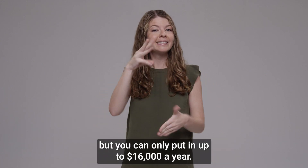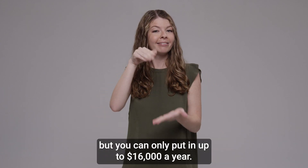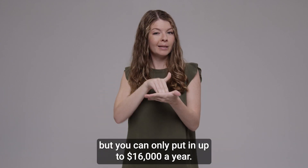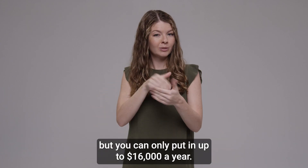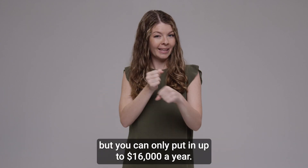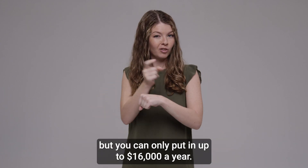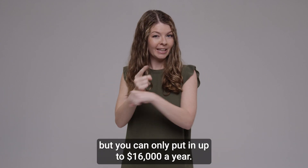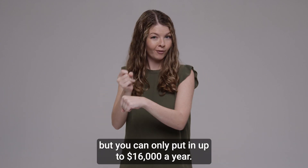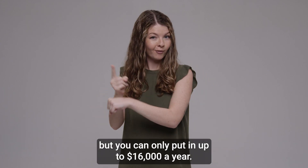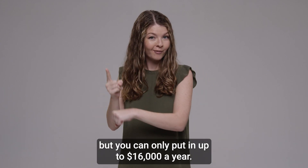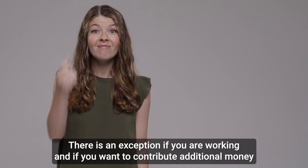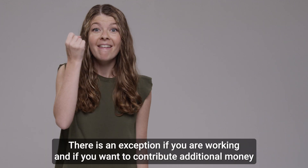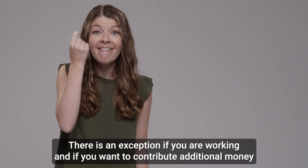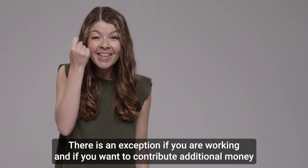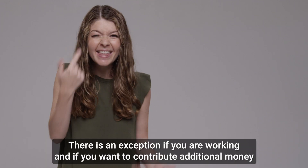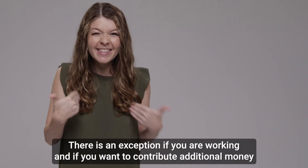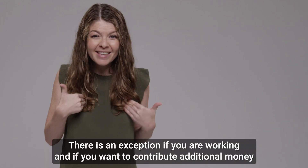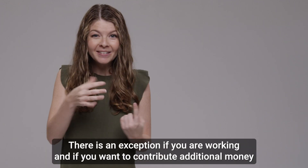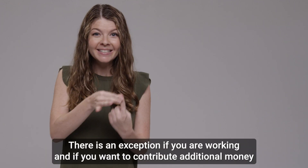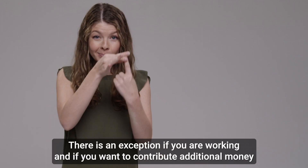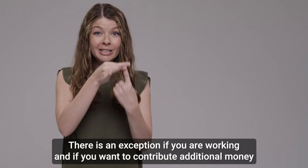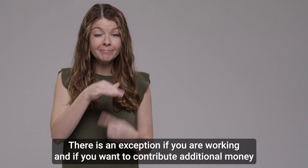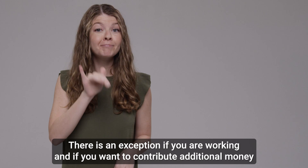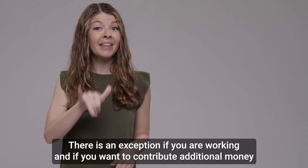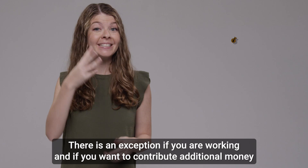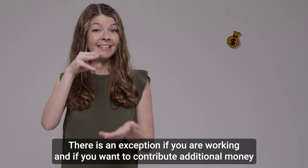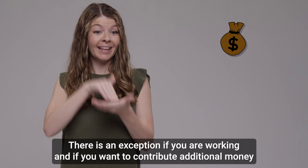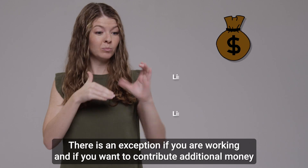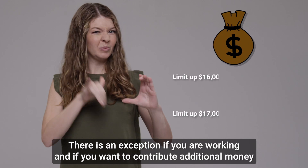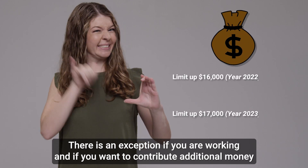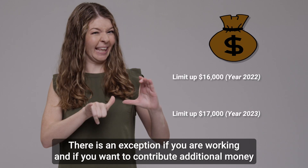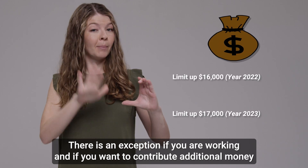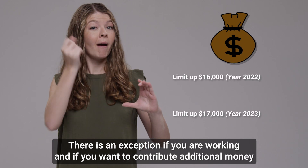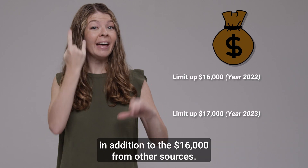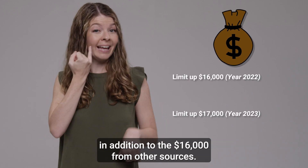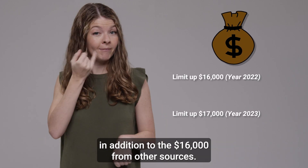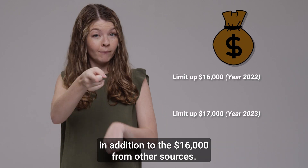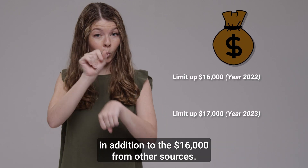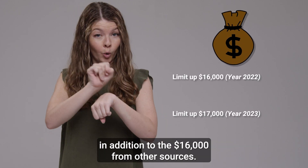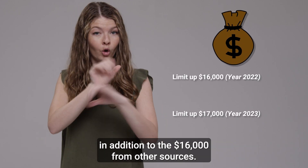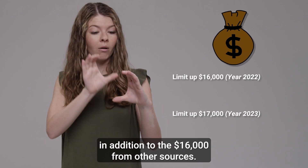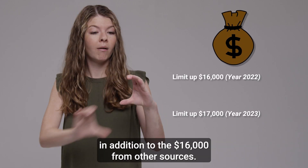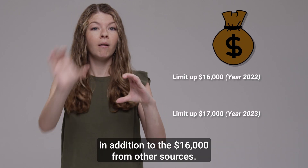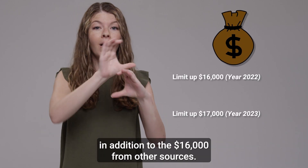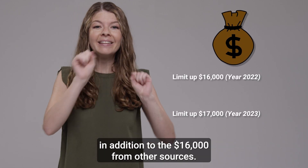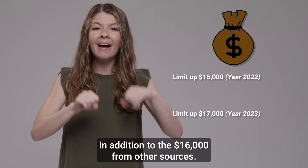only put in up to $16,000 a year. There is an exception if you are working and if you want to contribute additional money in addition to the $16,000 from